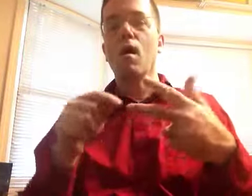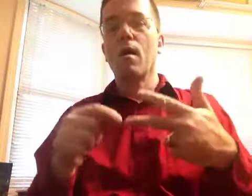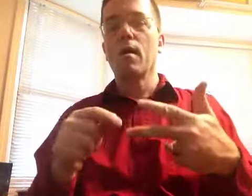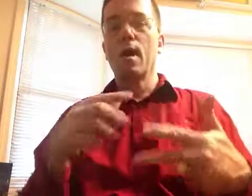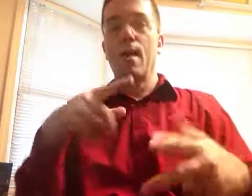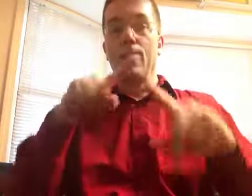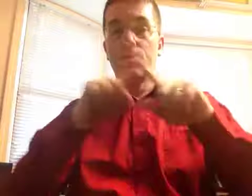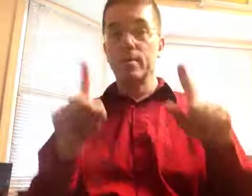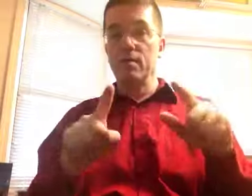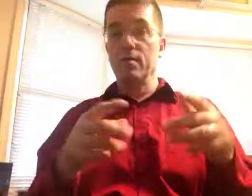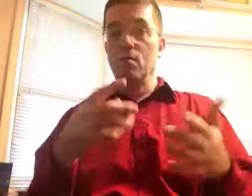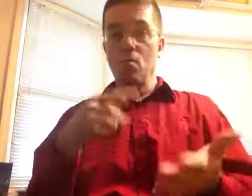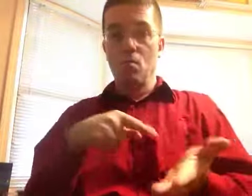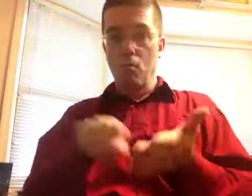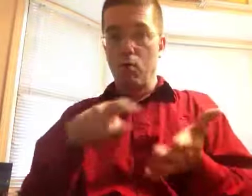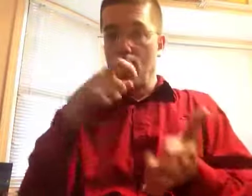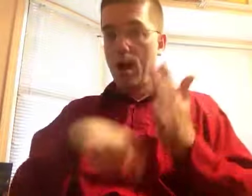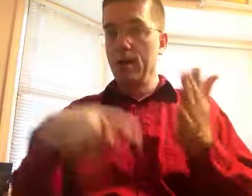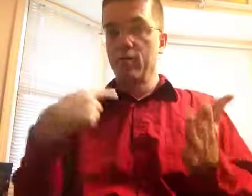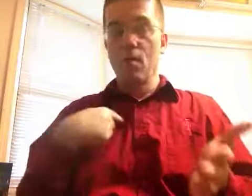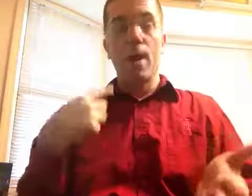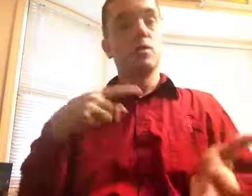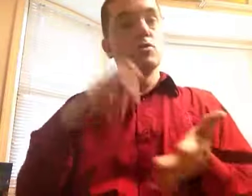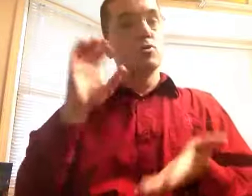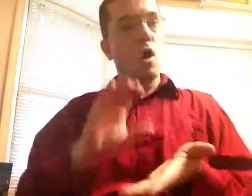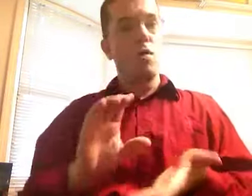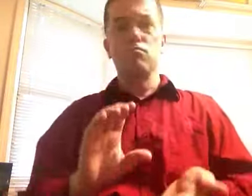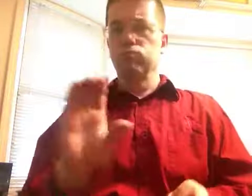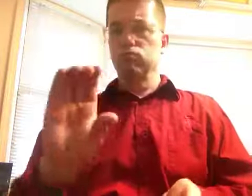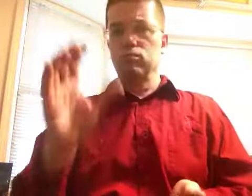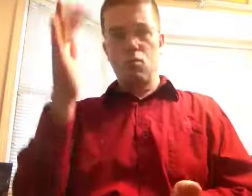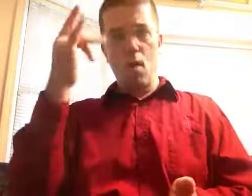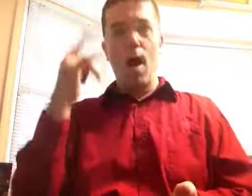and, Joe Tile Thrower. So, I